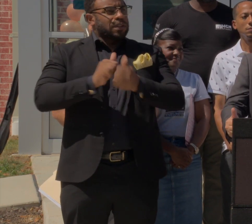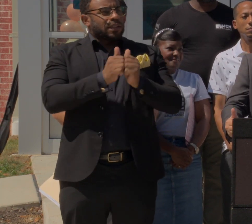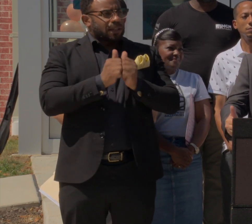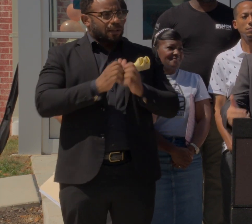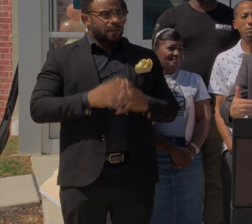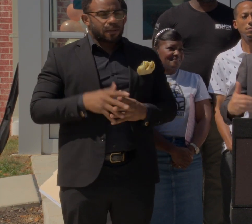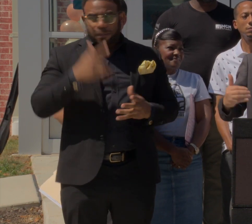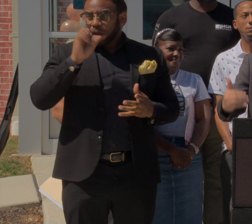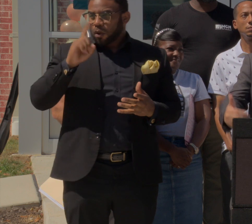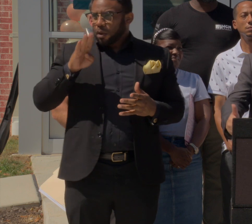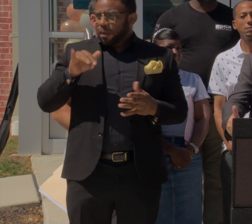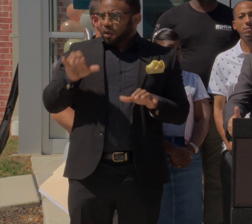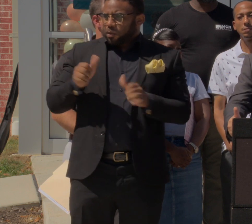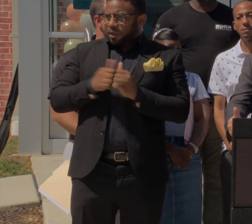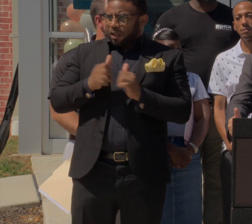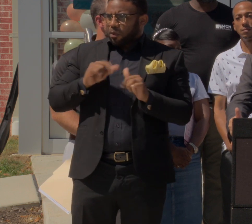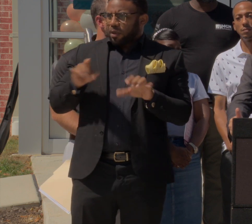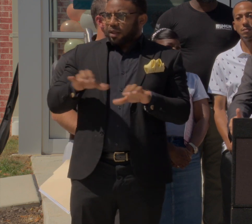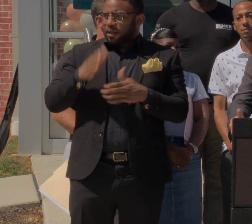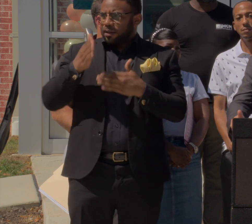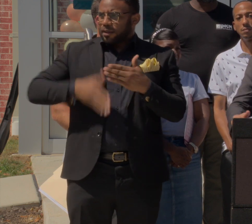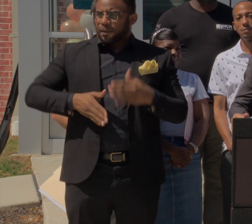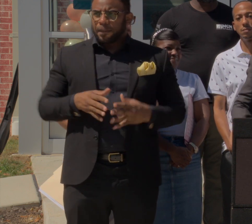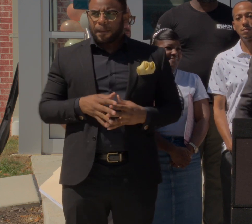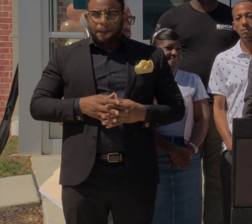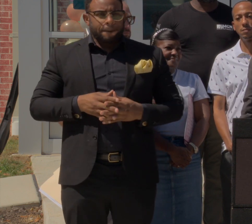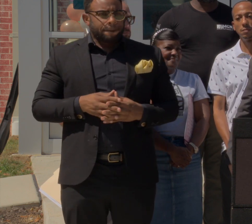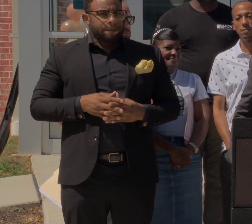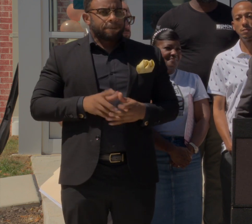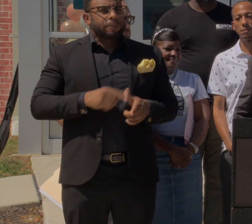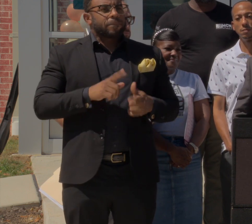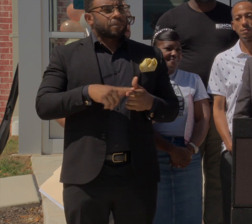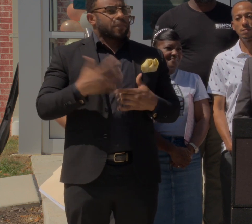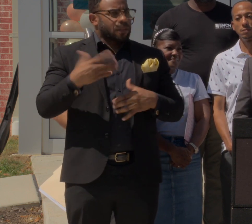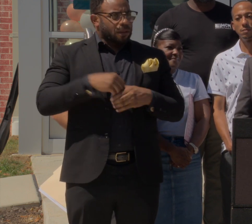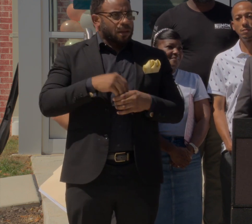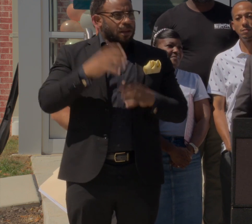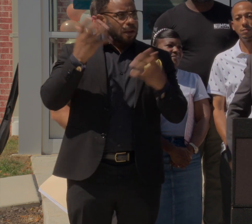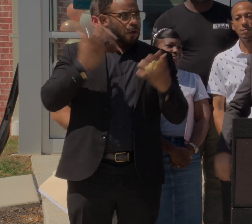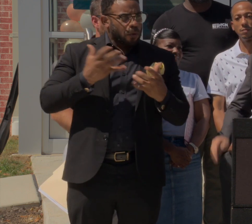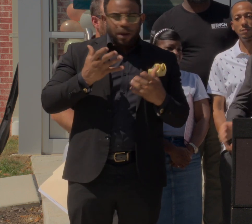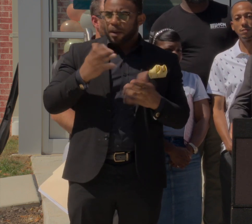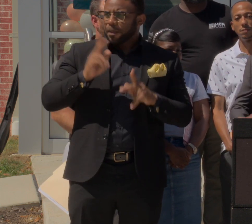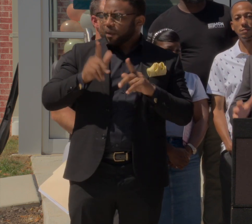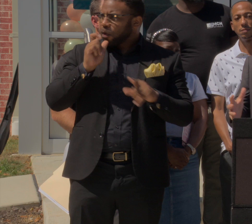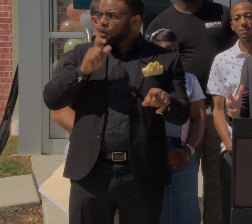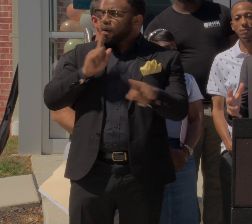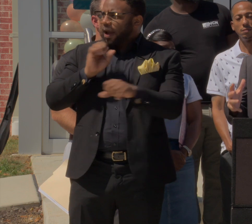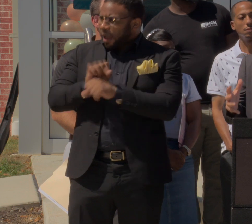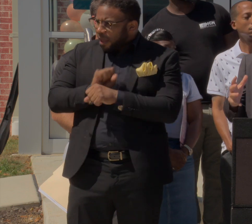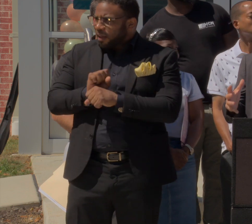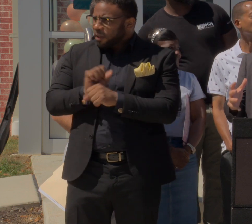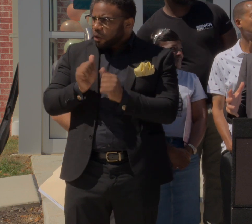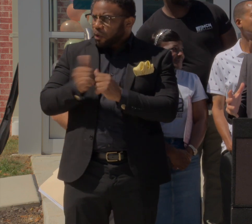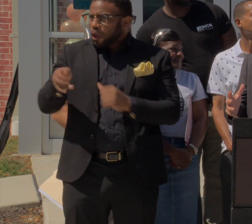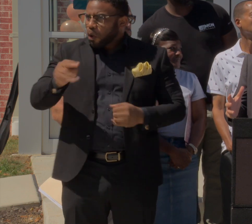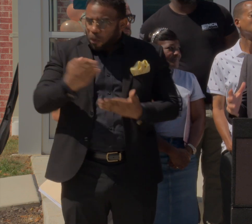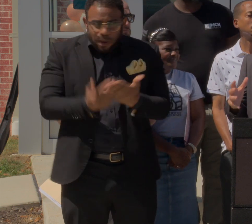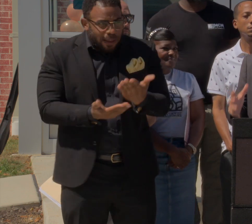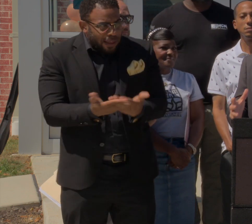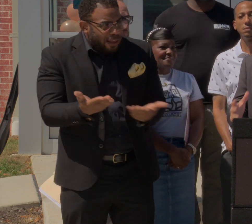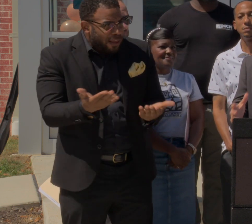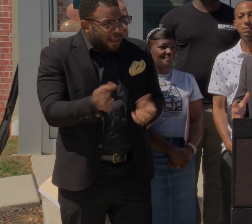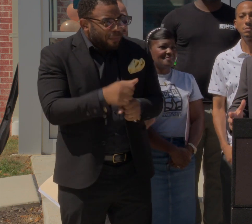together, because only by doing it together can we get it done. And then it includes the incredible people who actually, with their own